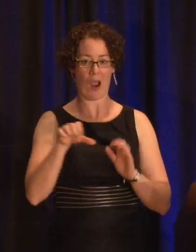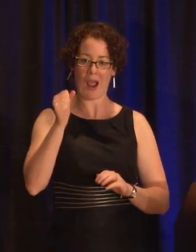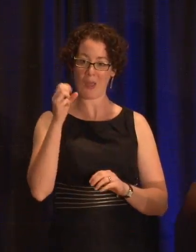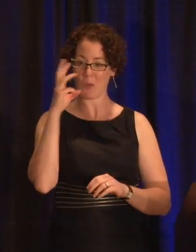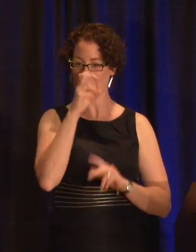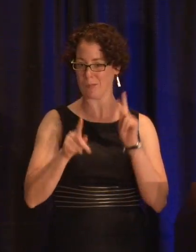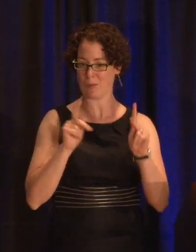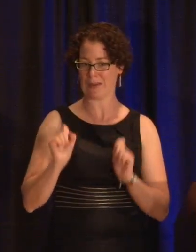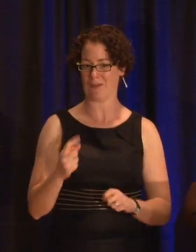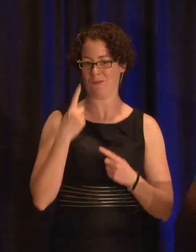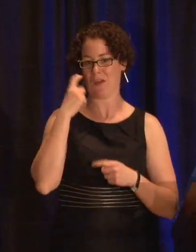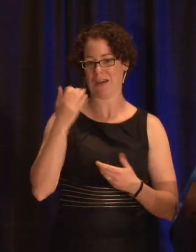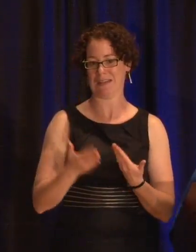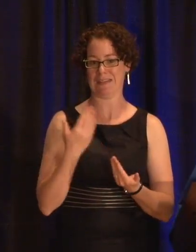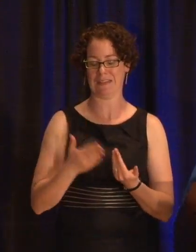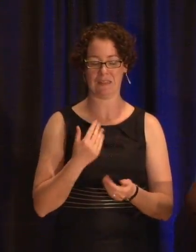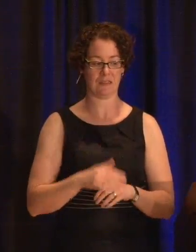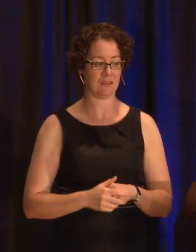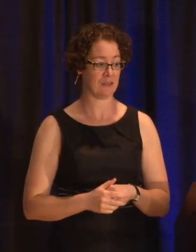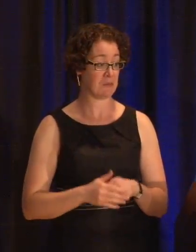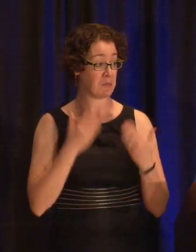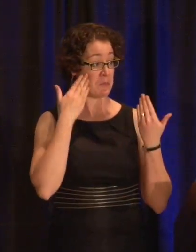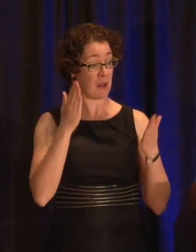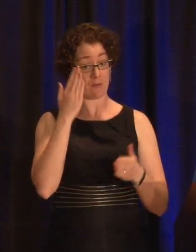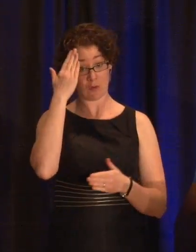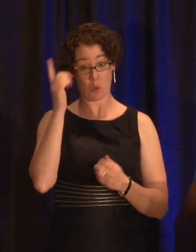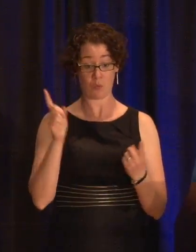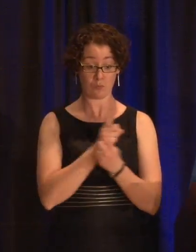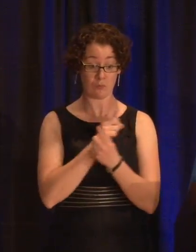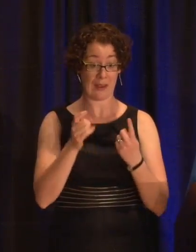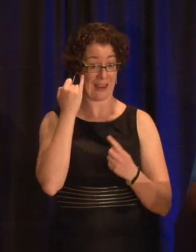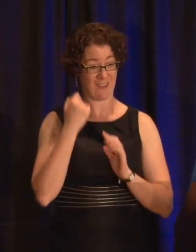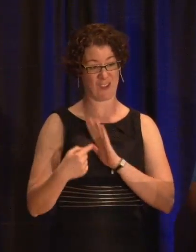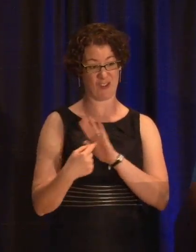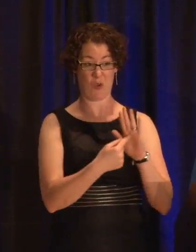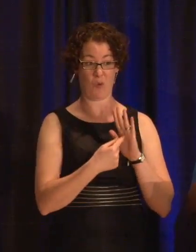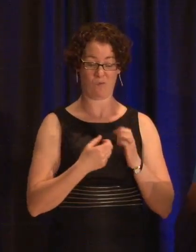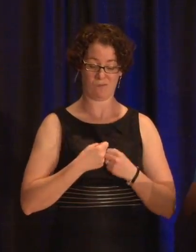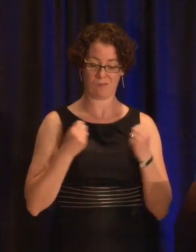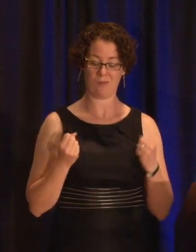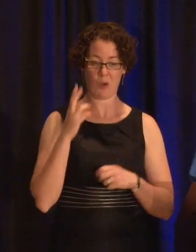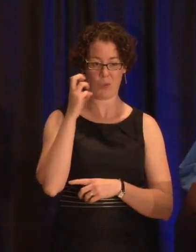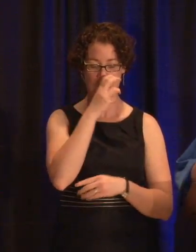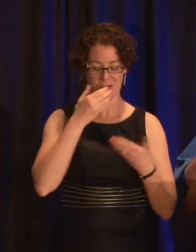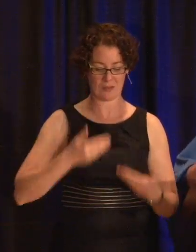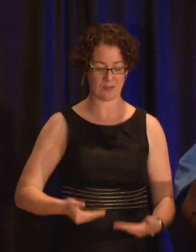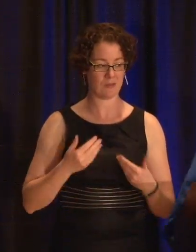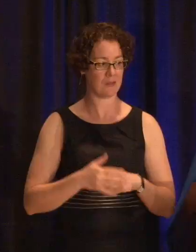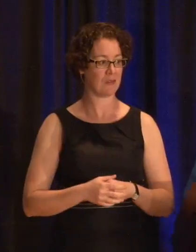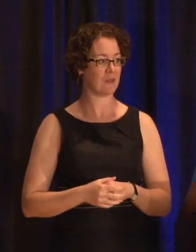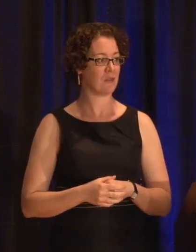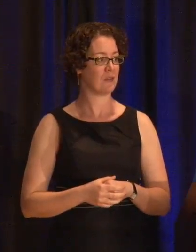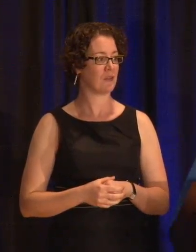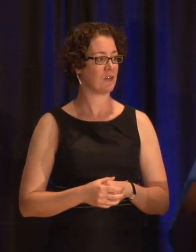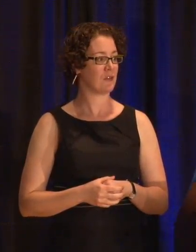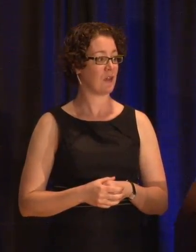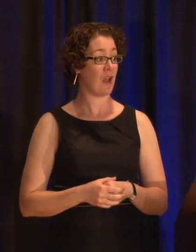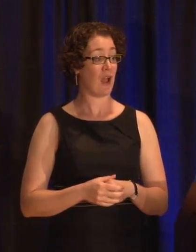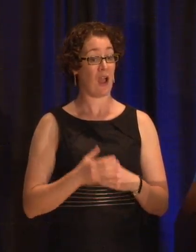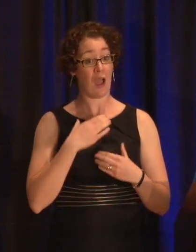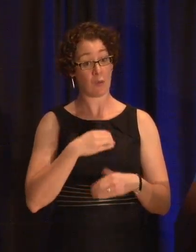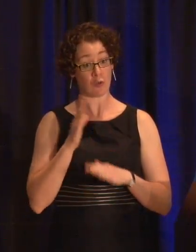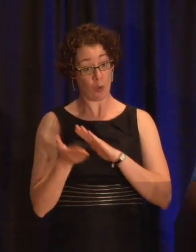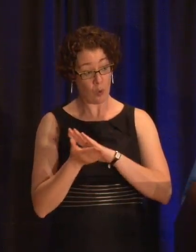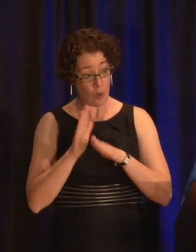you. You never know who you will encounter if you do. I wish that you all progress gracefully in